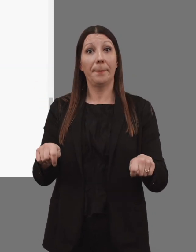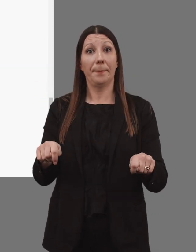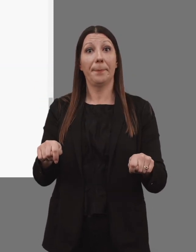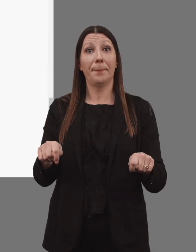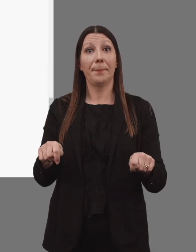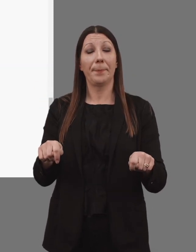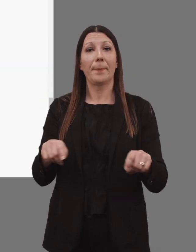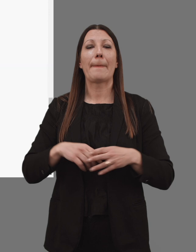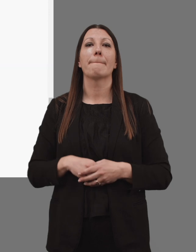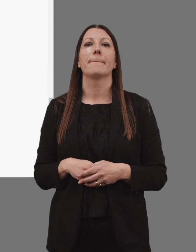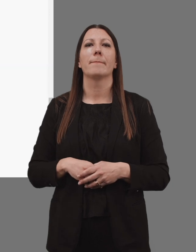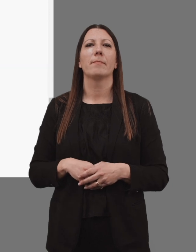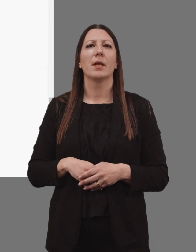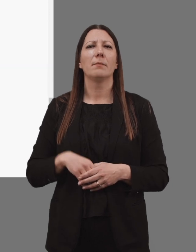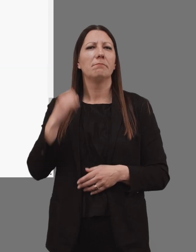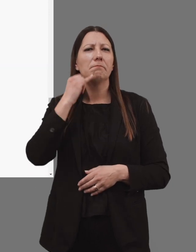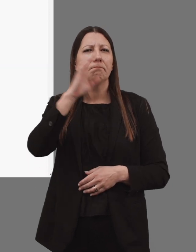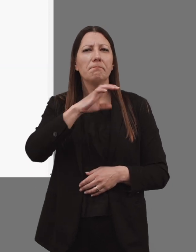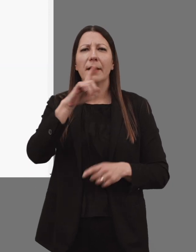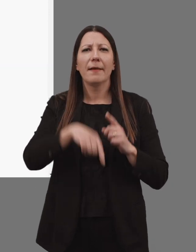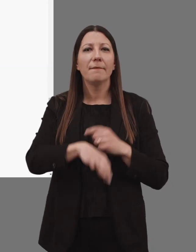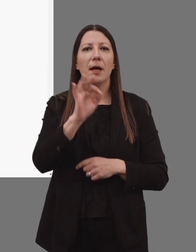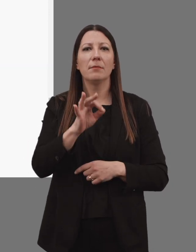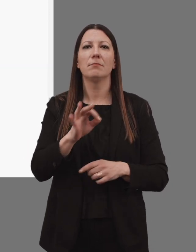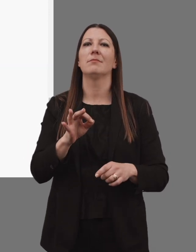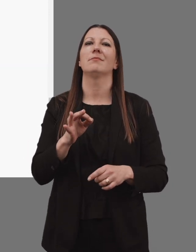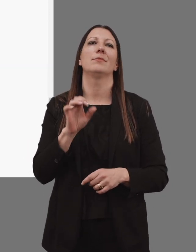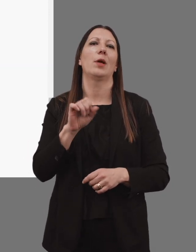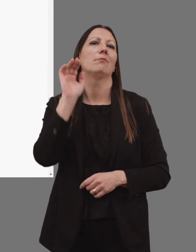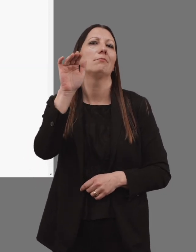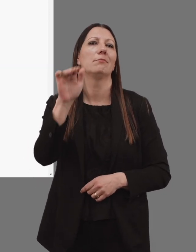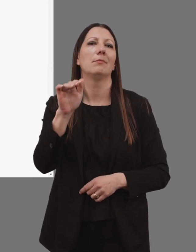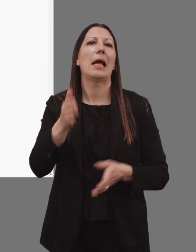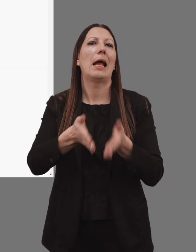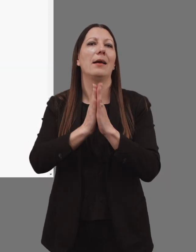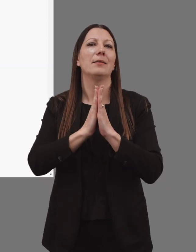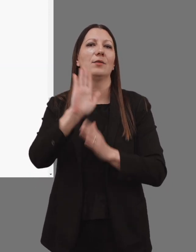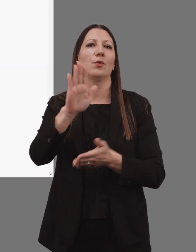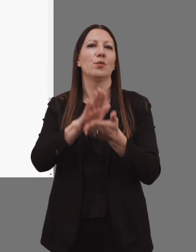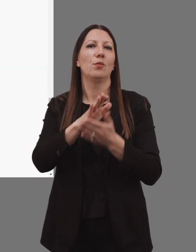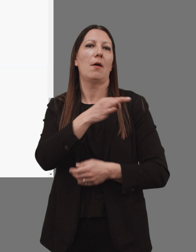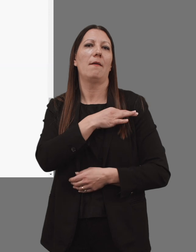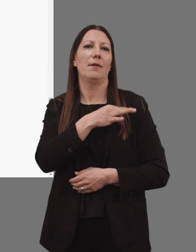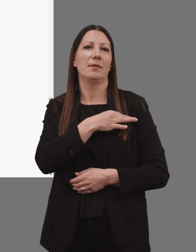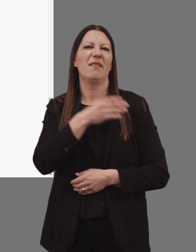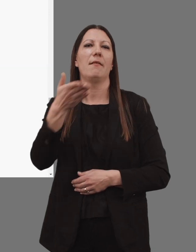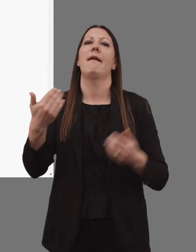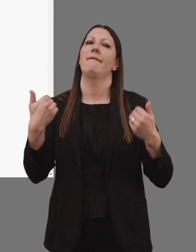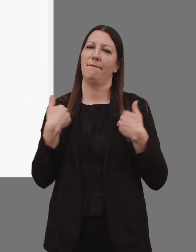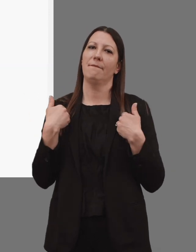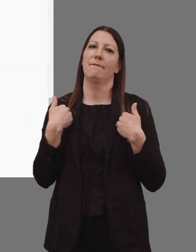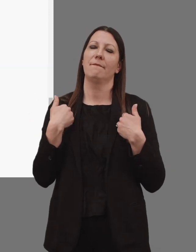card. But if you don't see it, you can also ask your guidance counselor or someone at the school office. They will have that information for